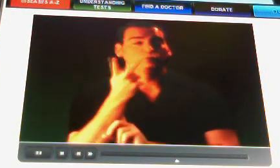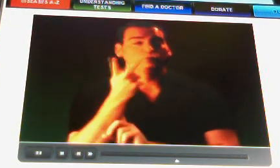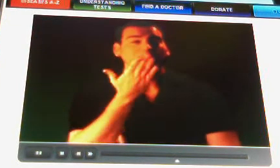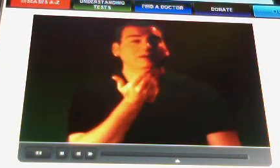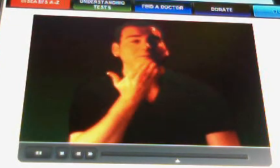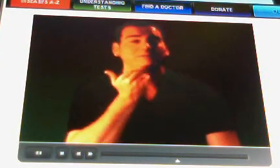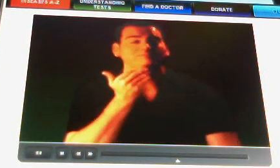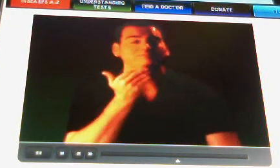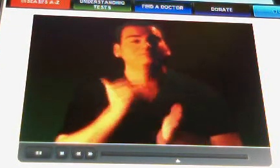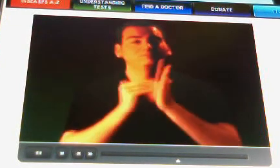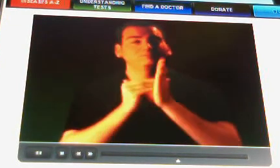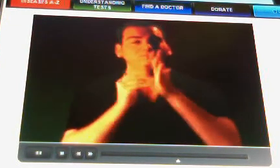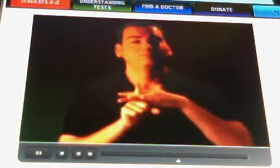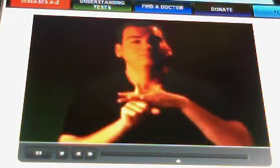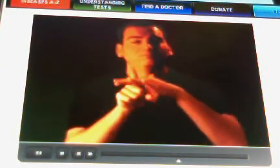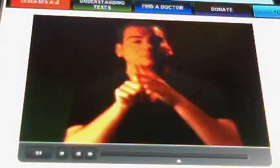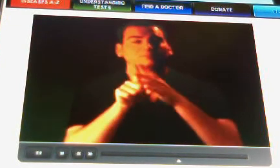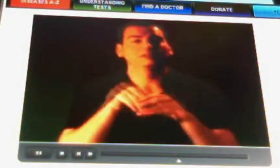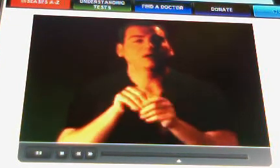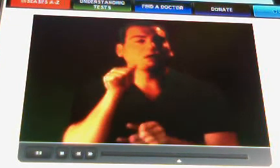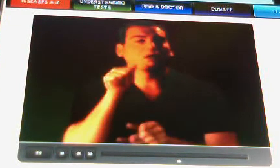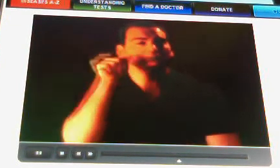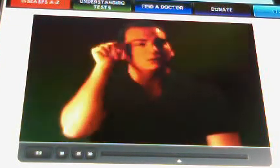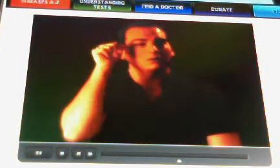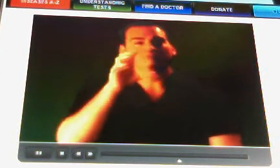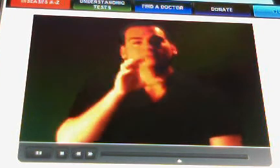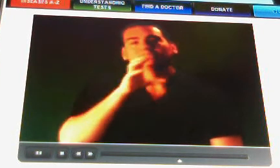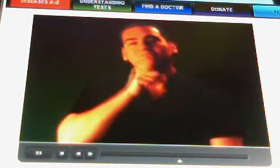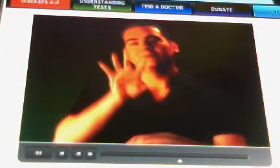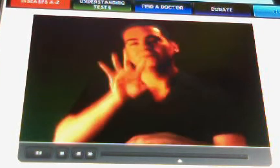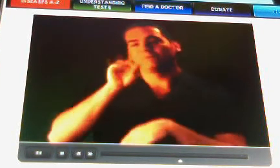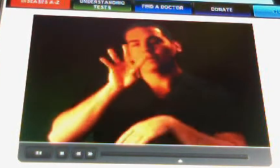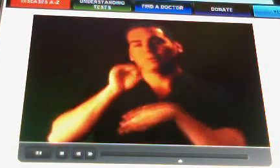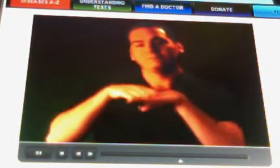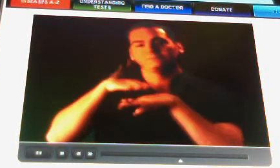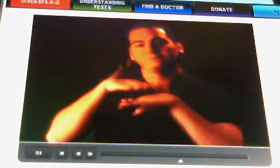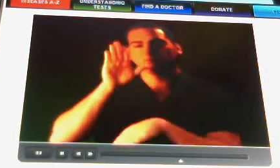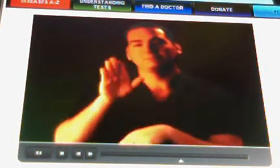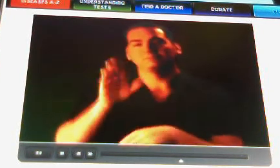The goal of treatment is to keep the blood sugar at a steady level.